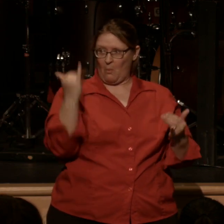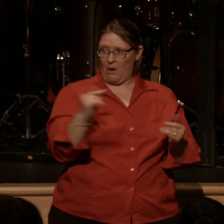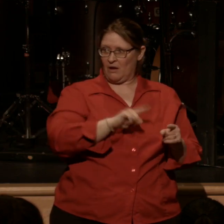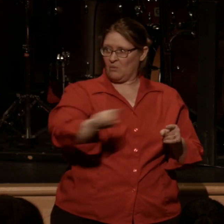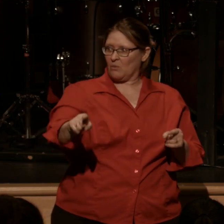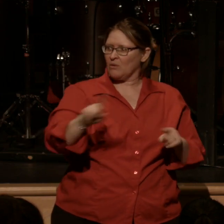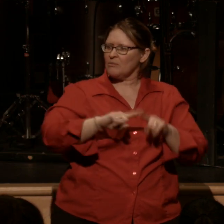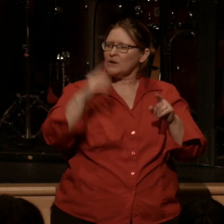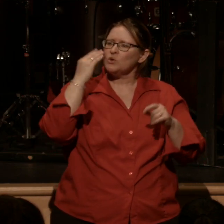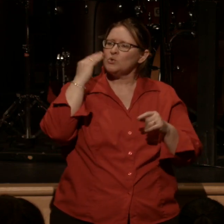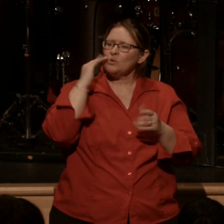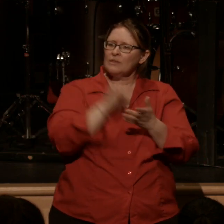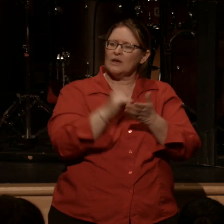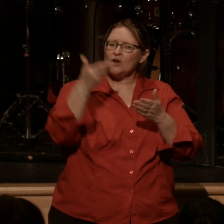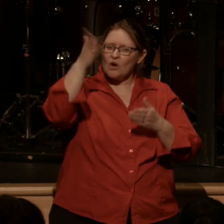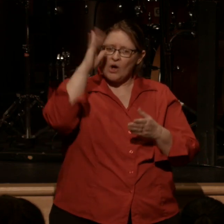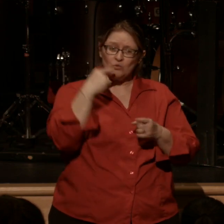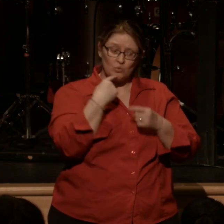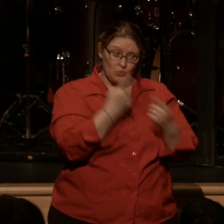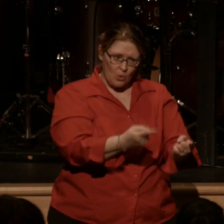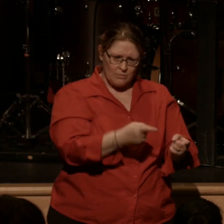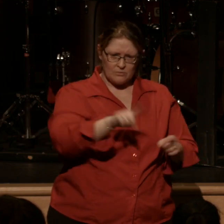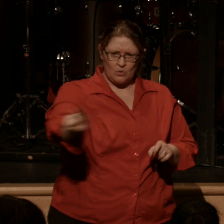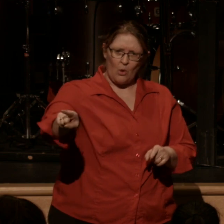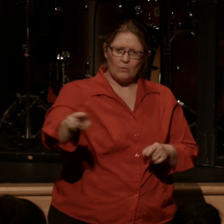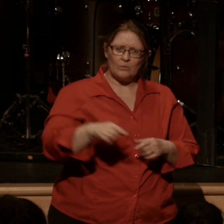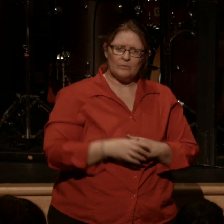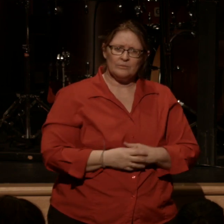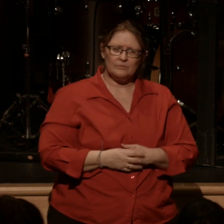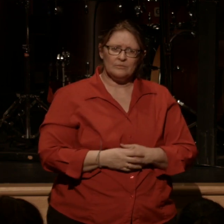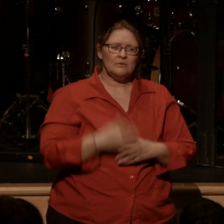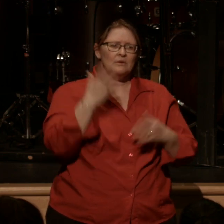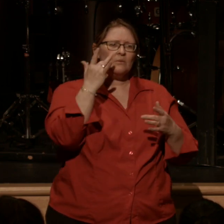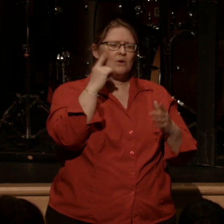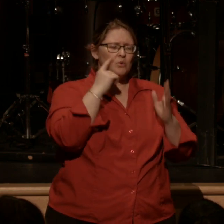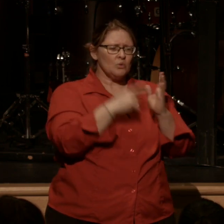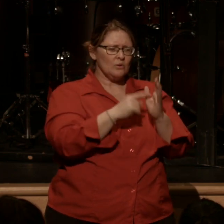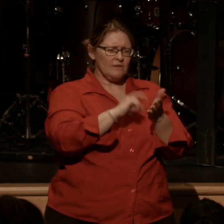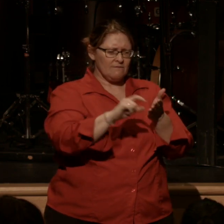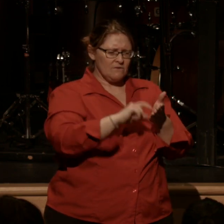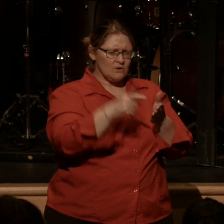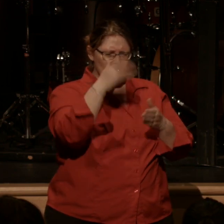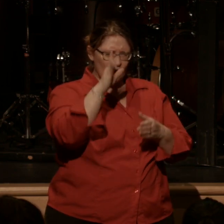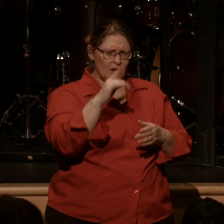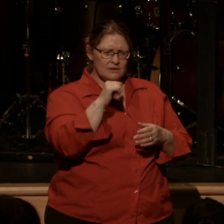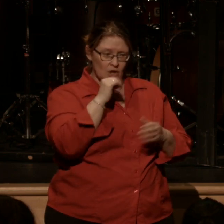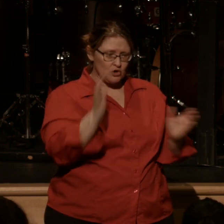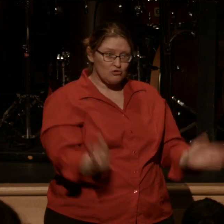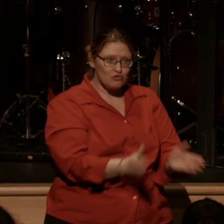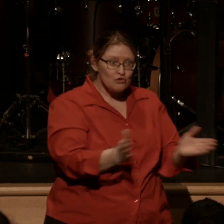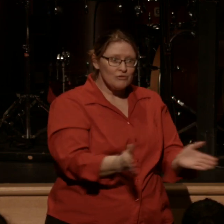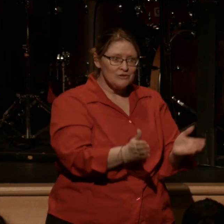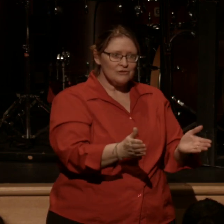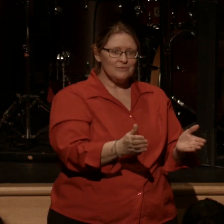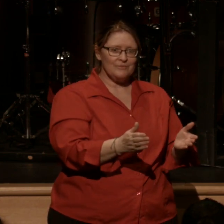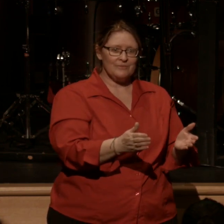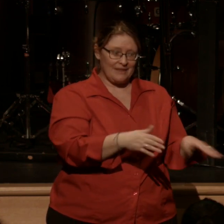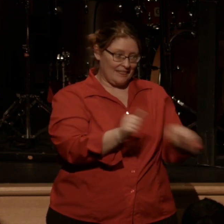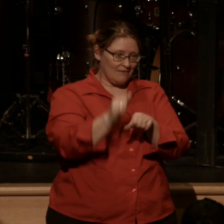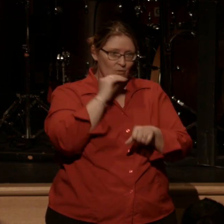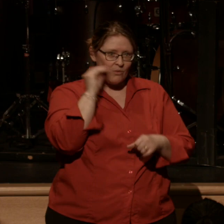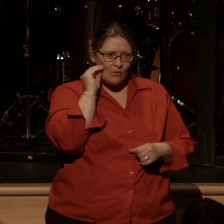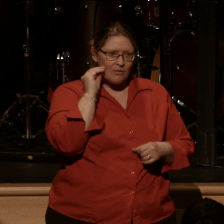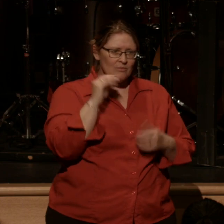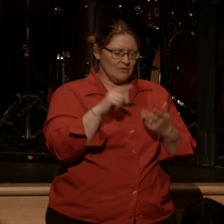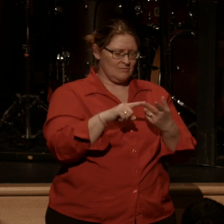going. All he knew is that God told him to go. Because notice in that verse, God does not encourage him to leave his